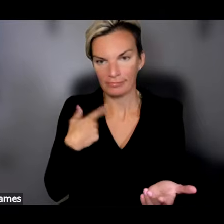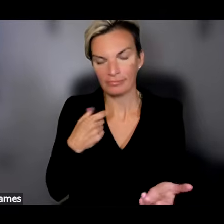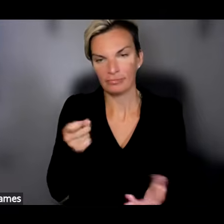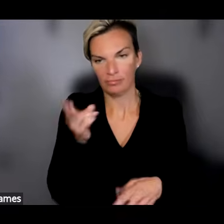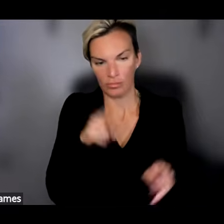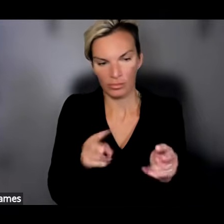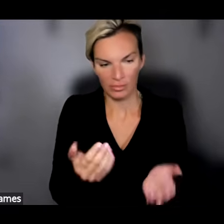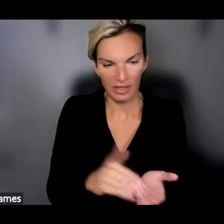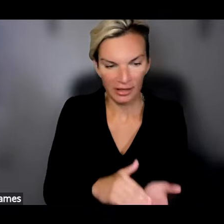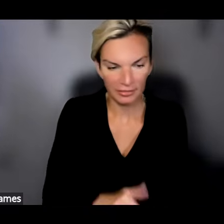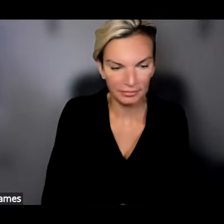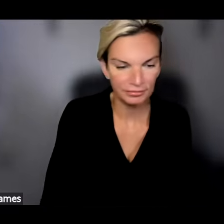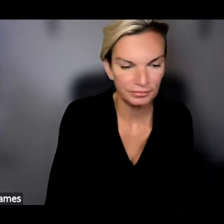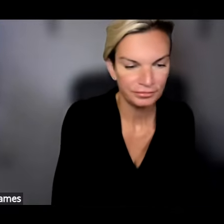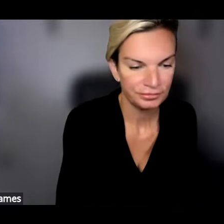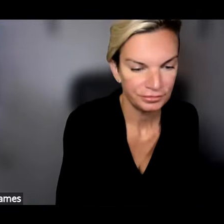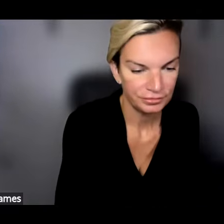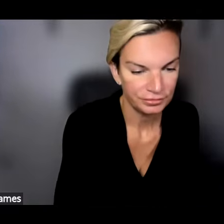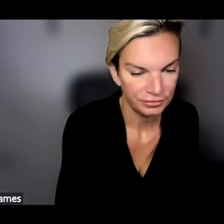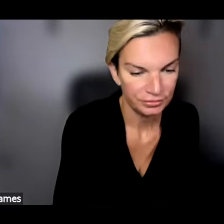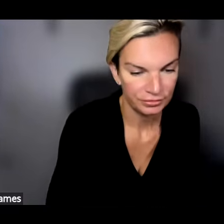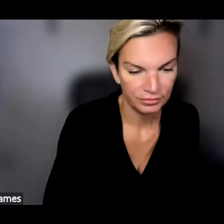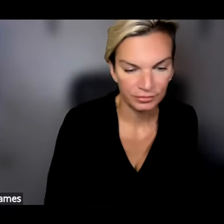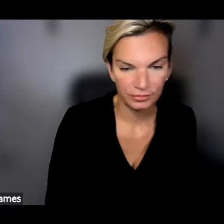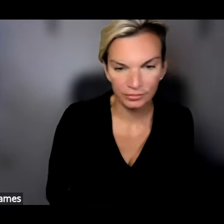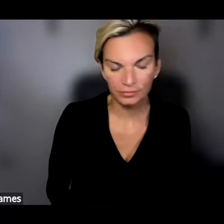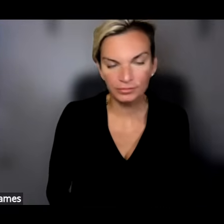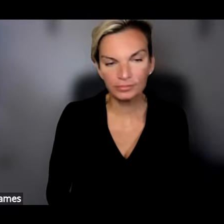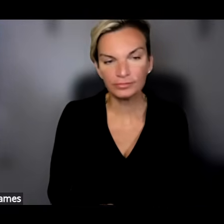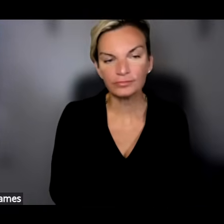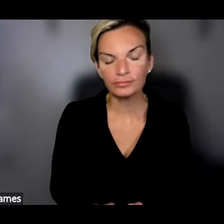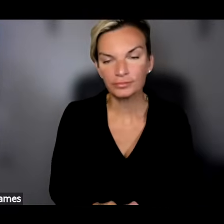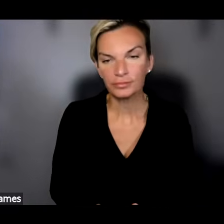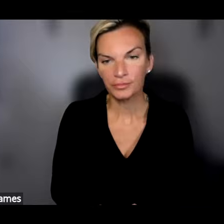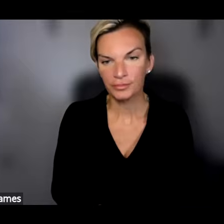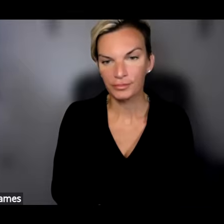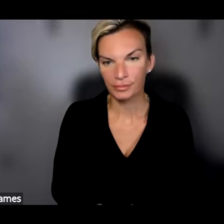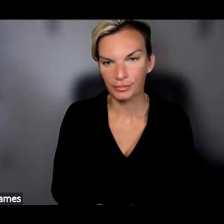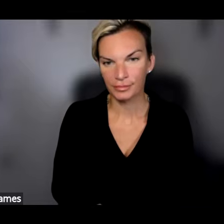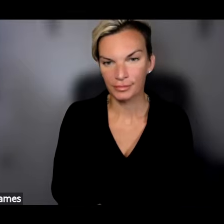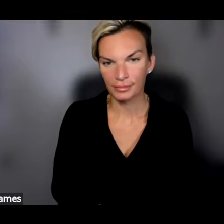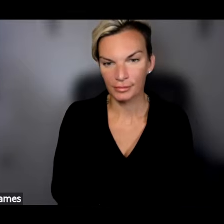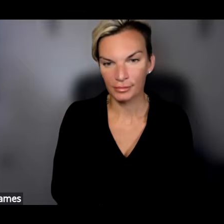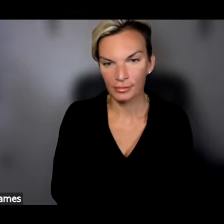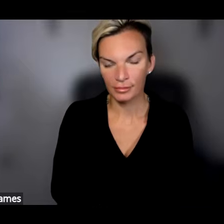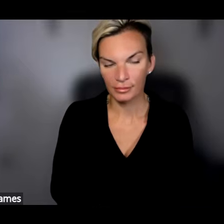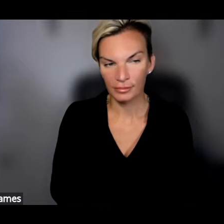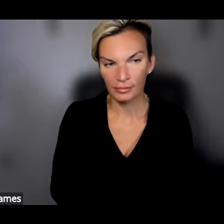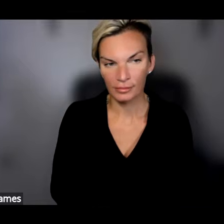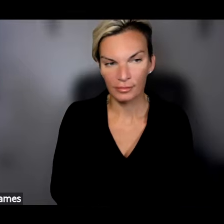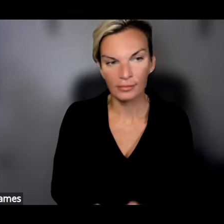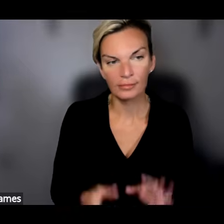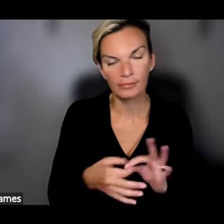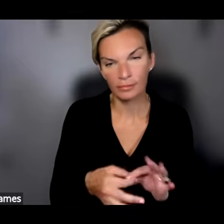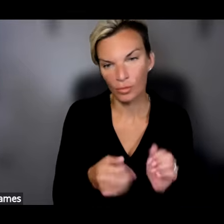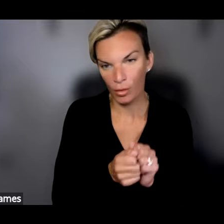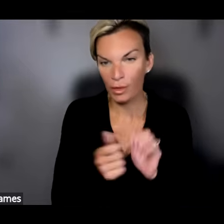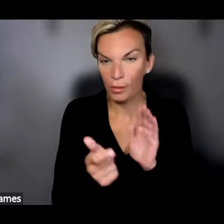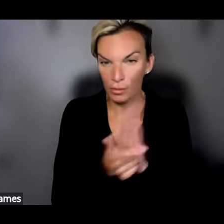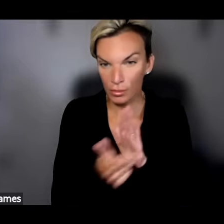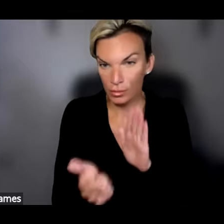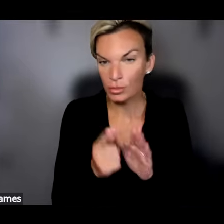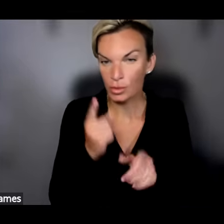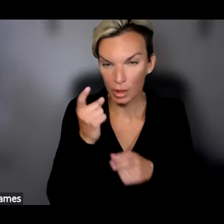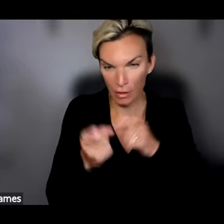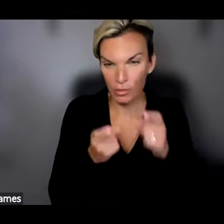have certain parts that were similar to each other. So moving the prohibitions on contributions to one